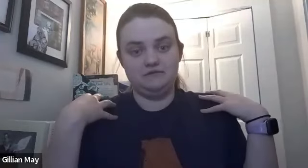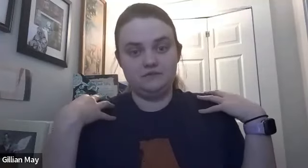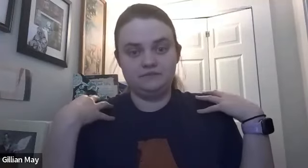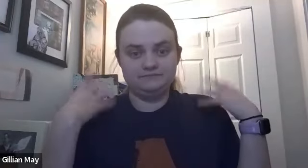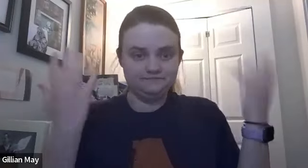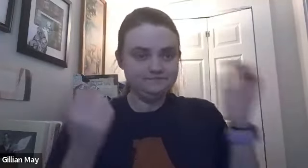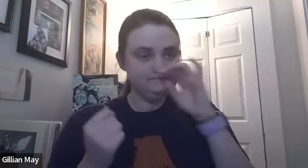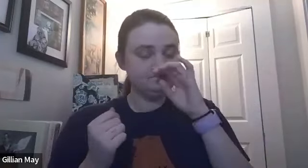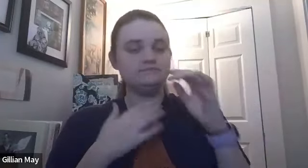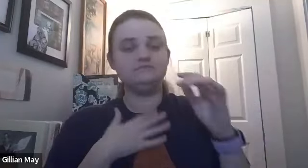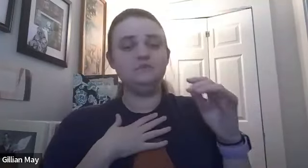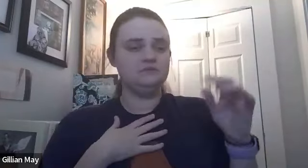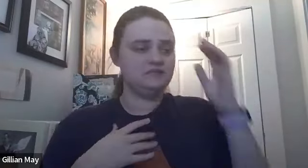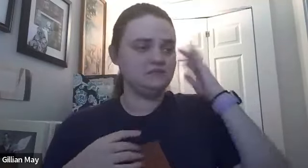up. No, excuse me.